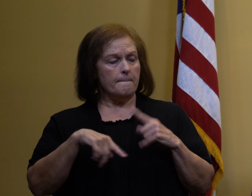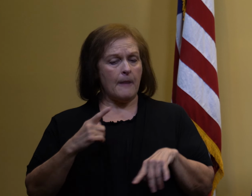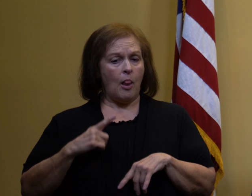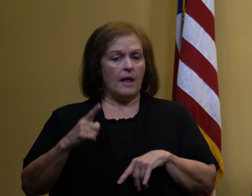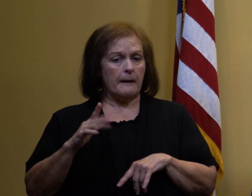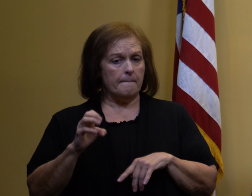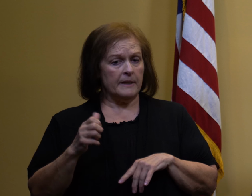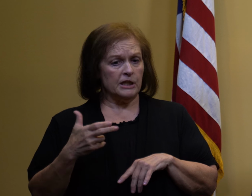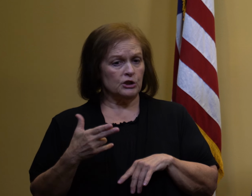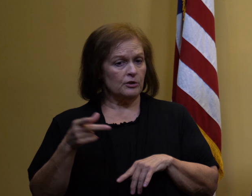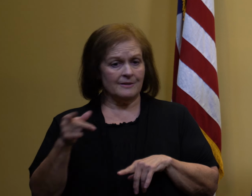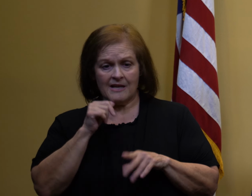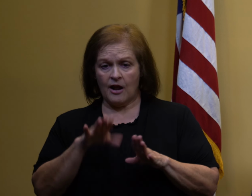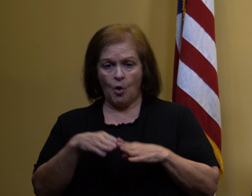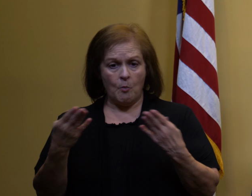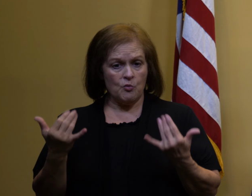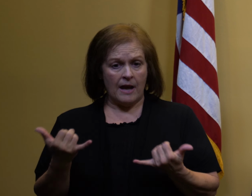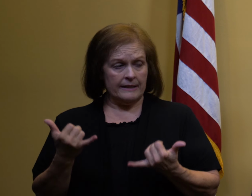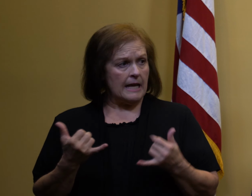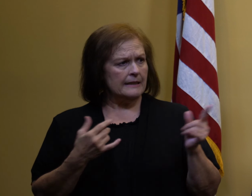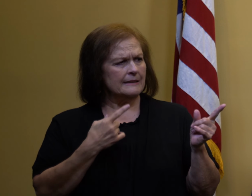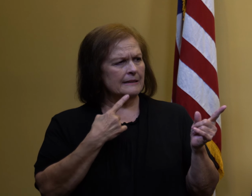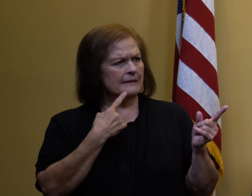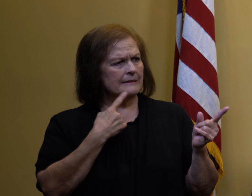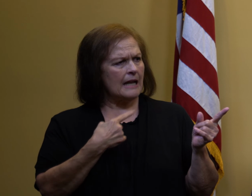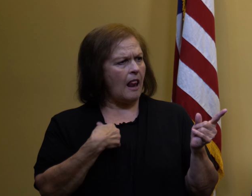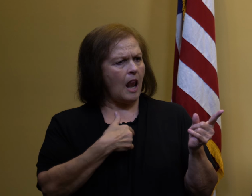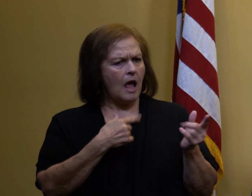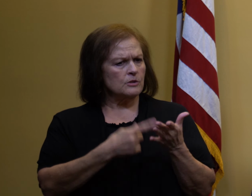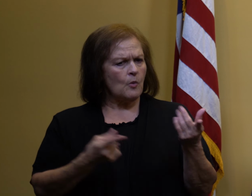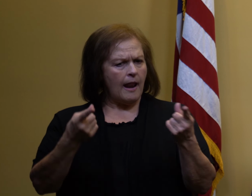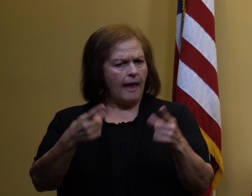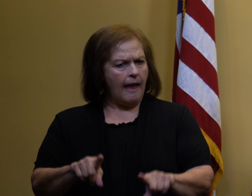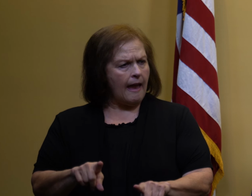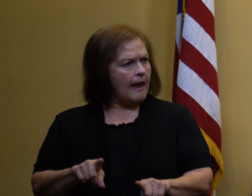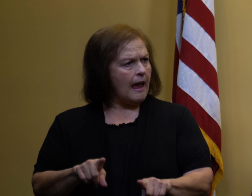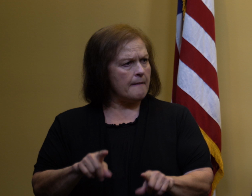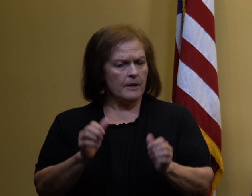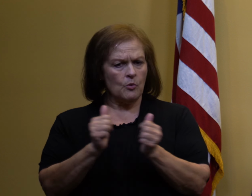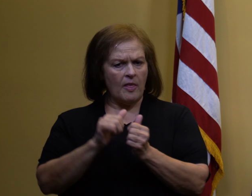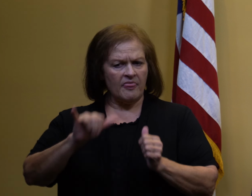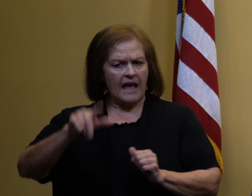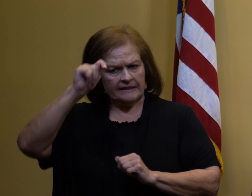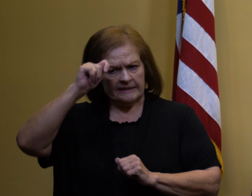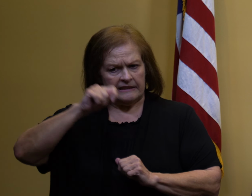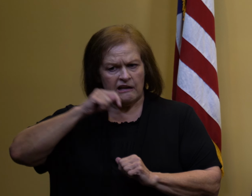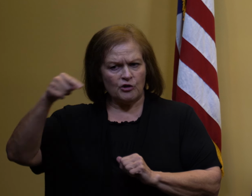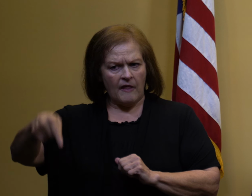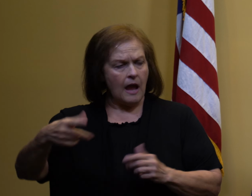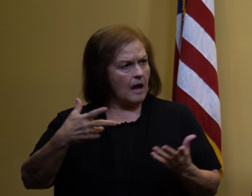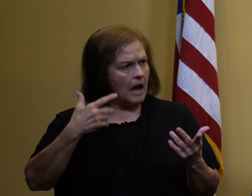Beach and it not being open to public. If you could tell us about the incident that happened involving the teenager. I know there was someone